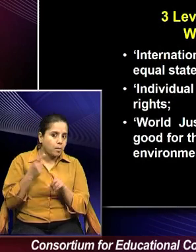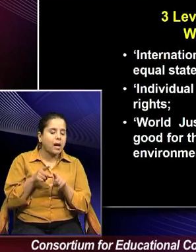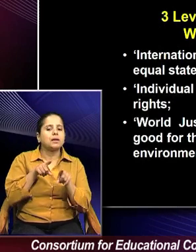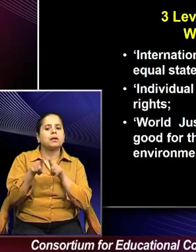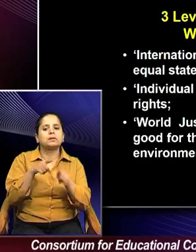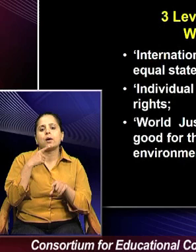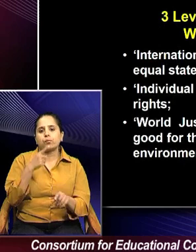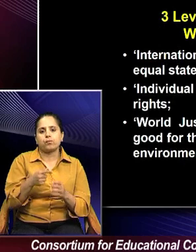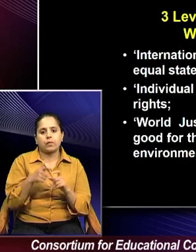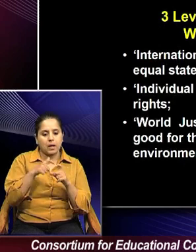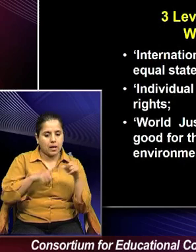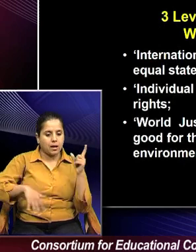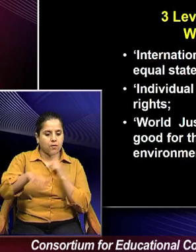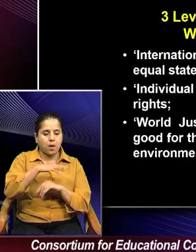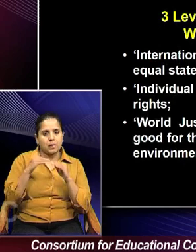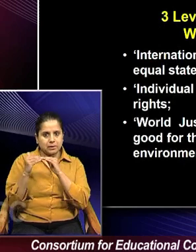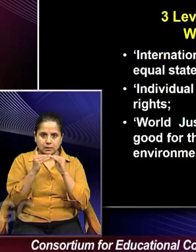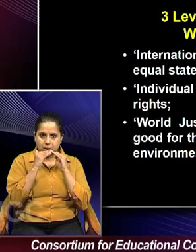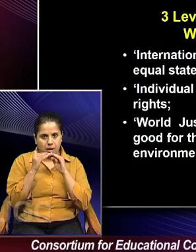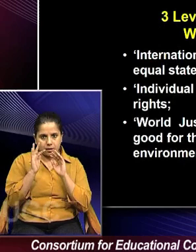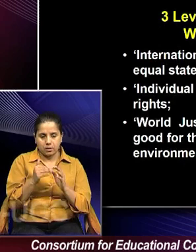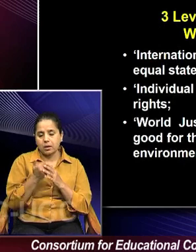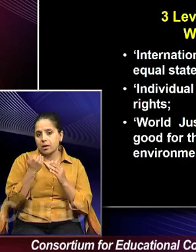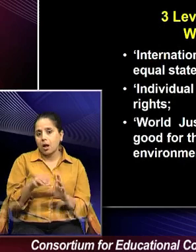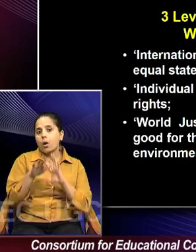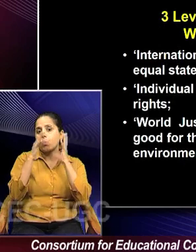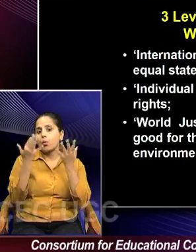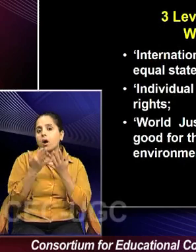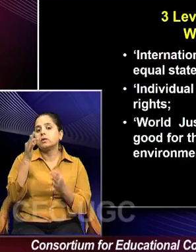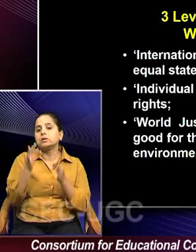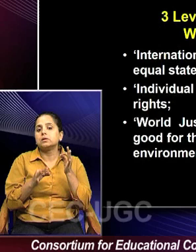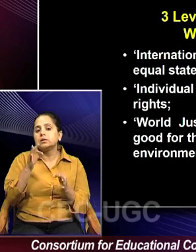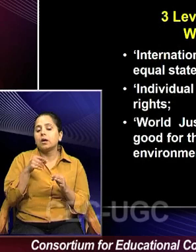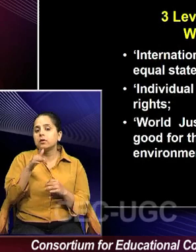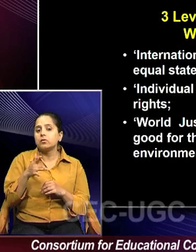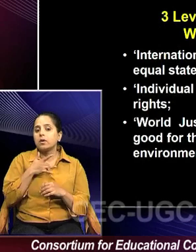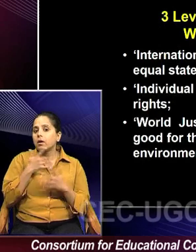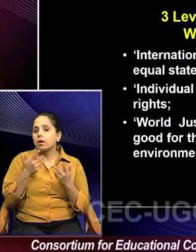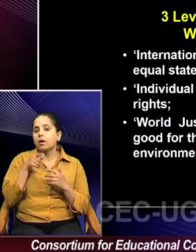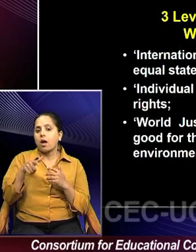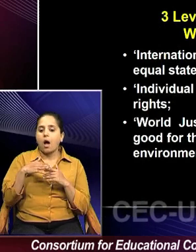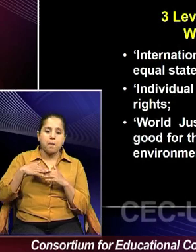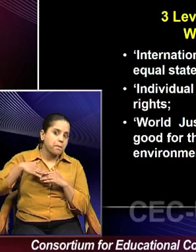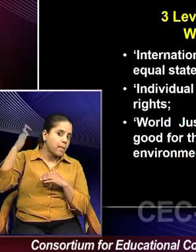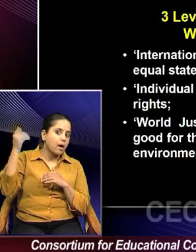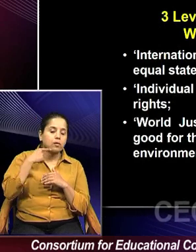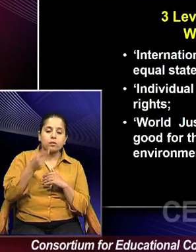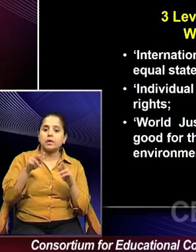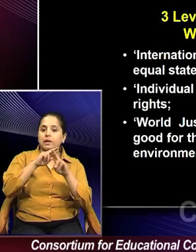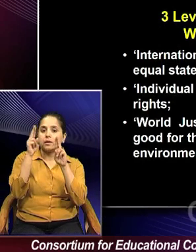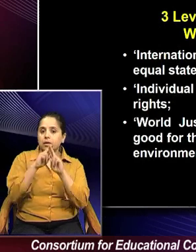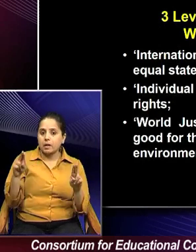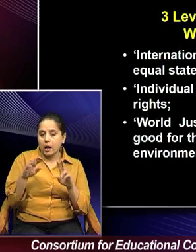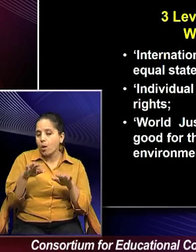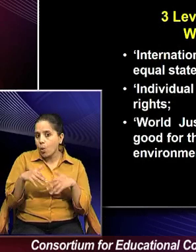example, environmental standards. Now, world justice is something which is above international